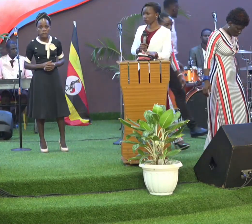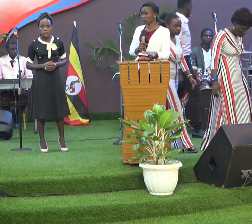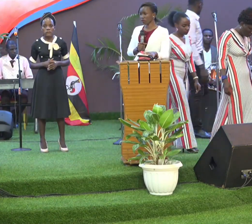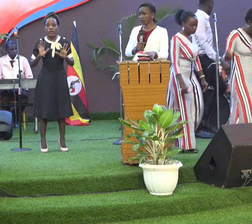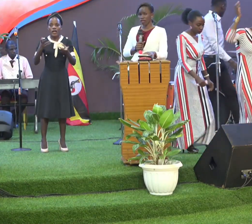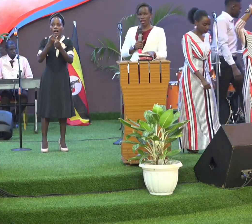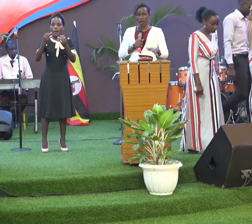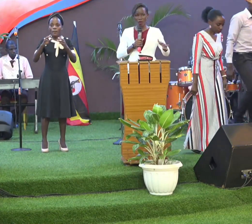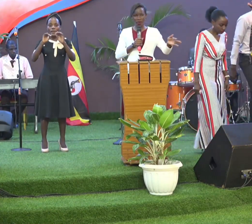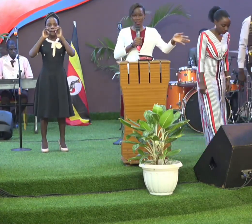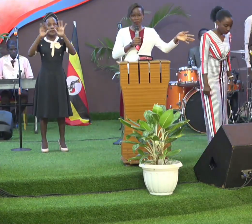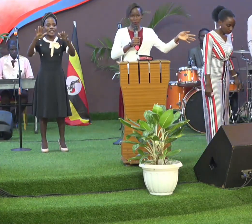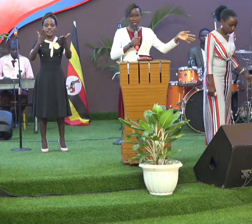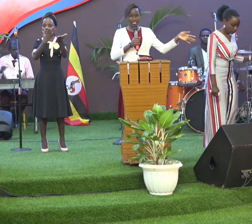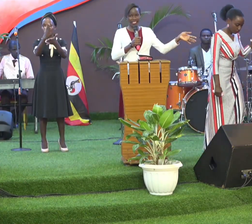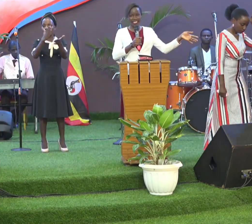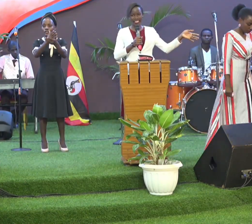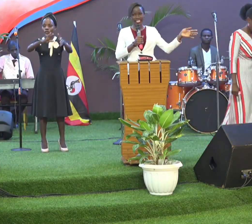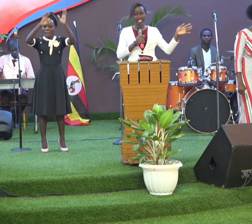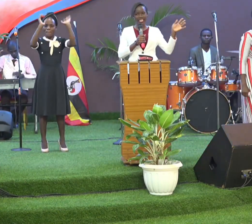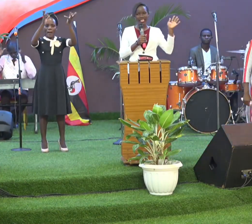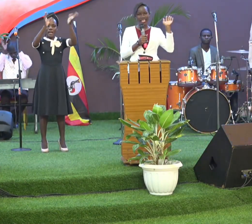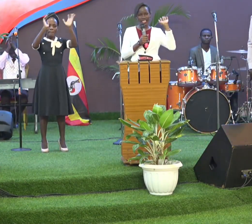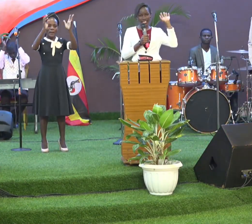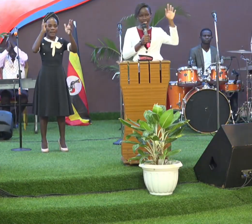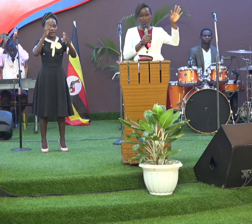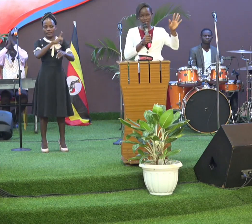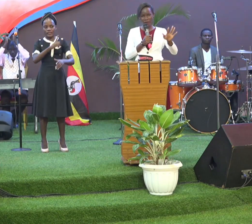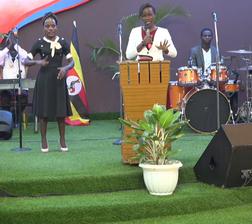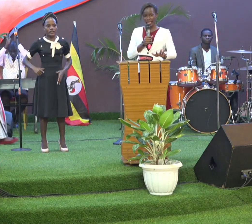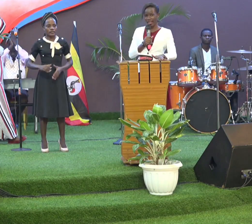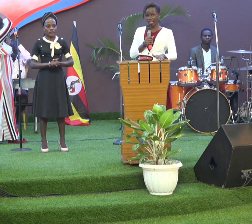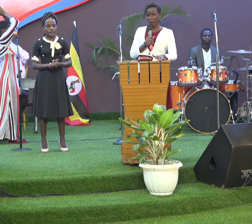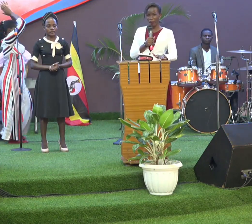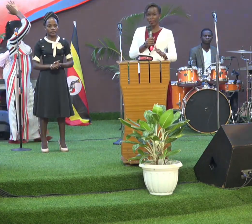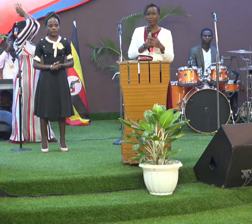while. How many have been blessed? Let us give God a mighty hand clap.